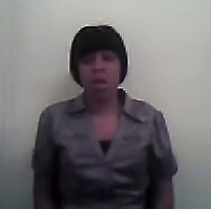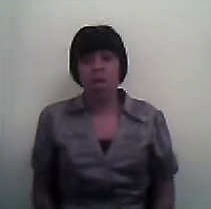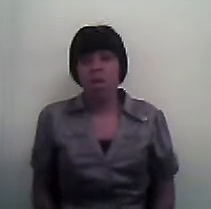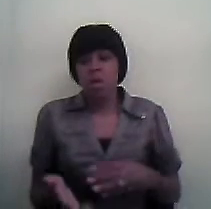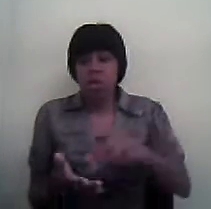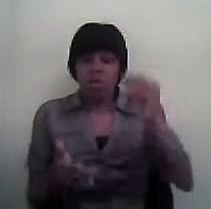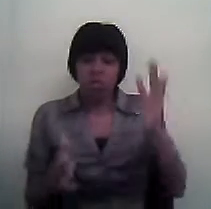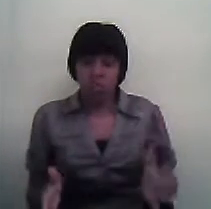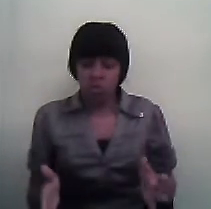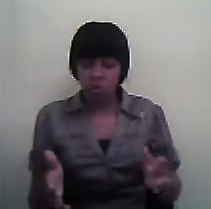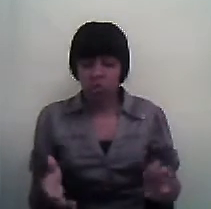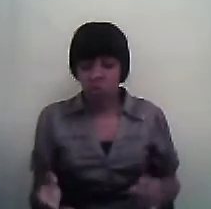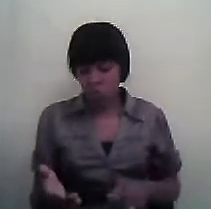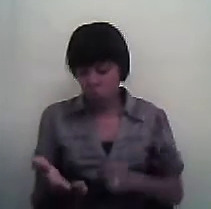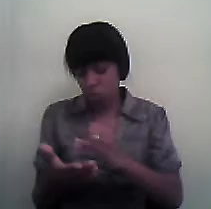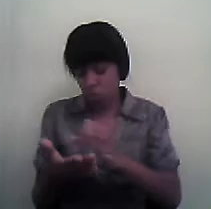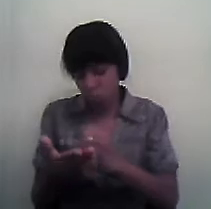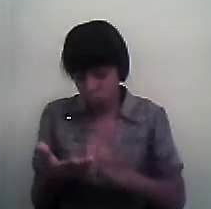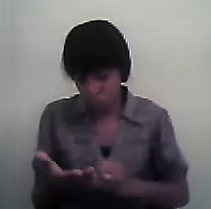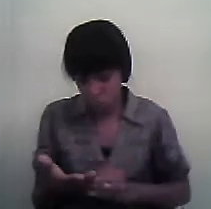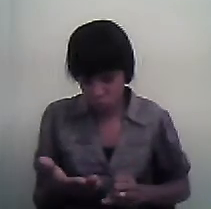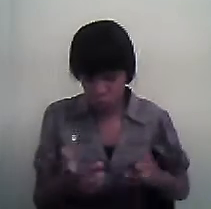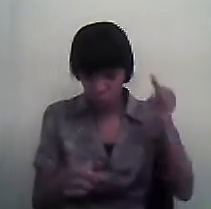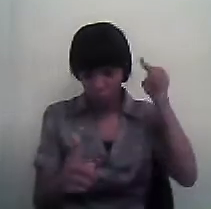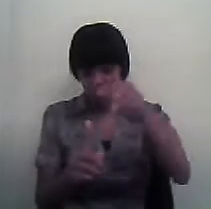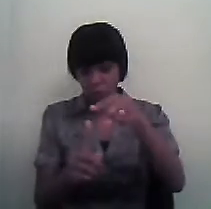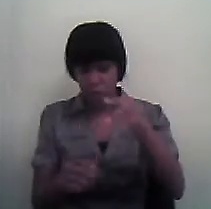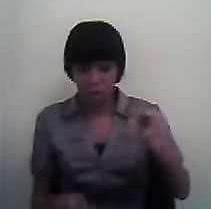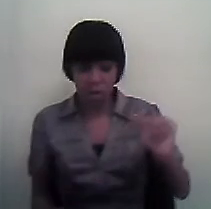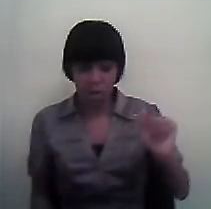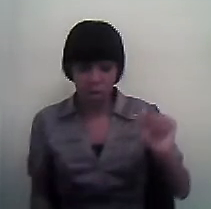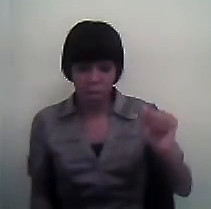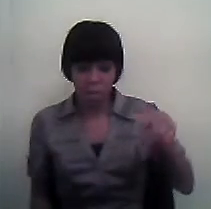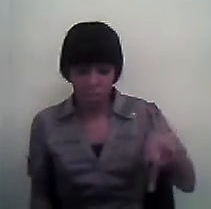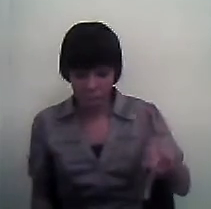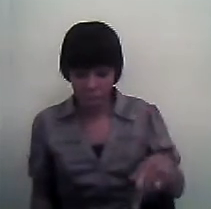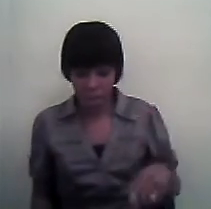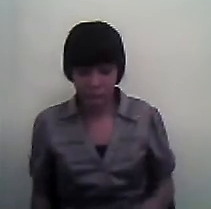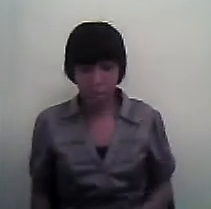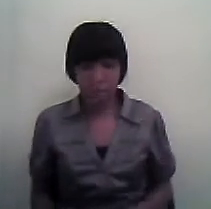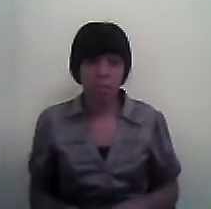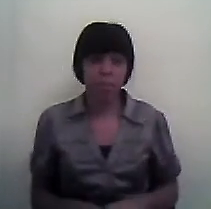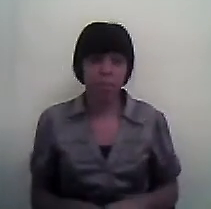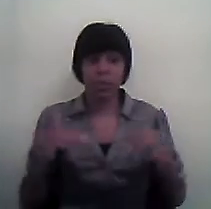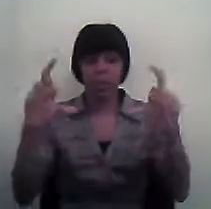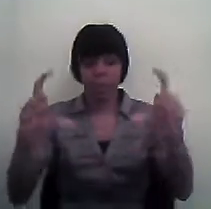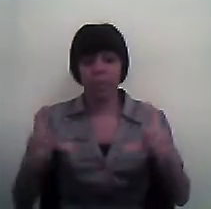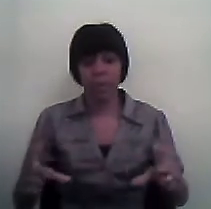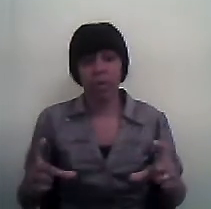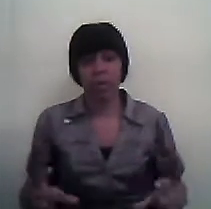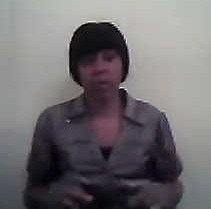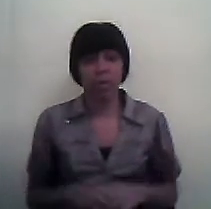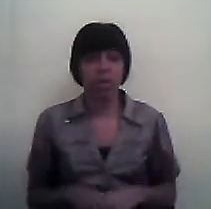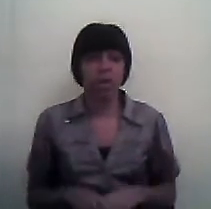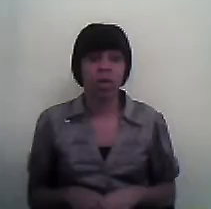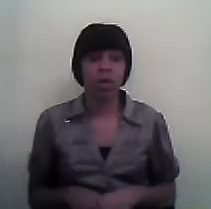all the skills that they've learned in class. And then the real key where they start to do some serious research, and even though it's on a